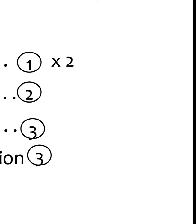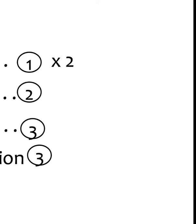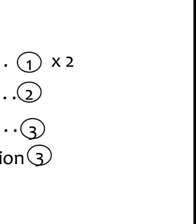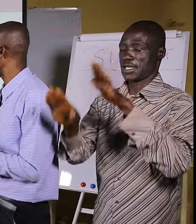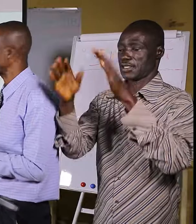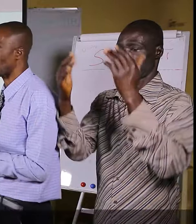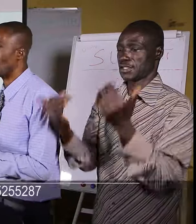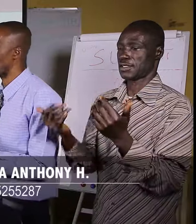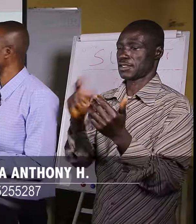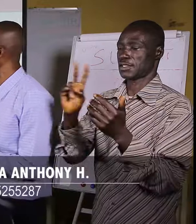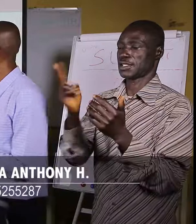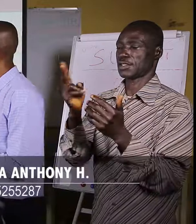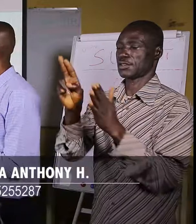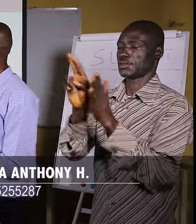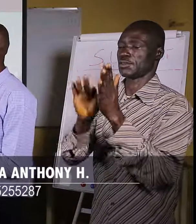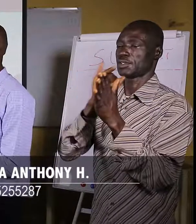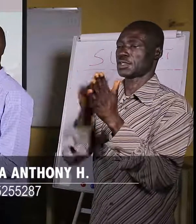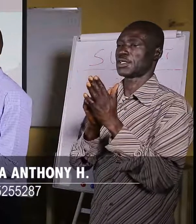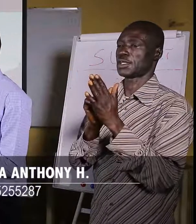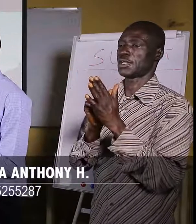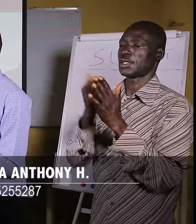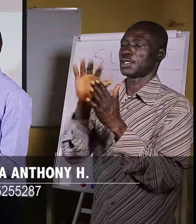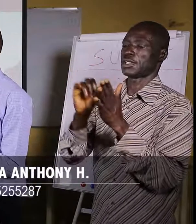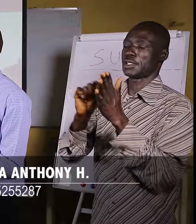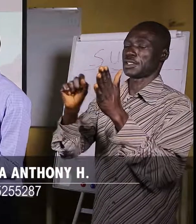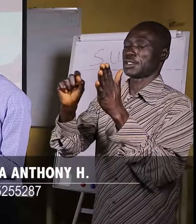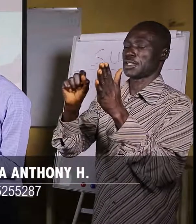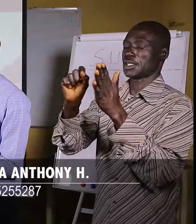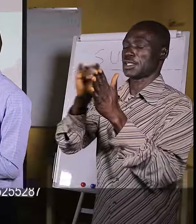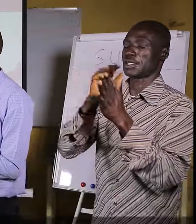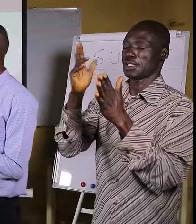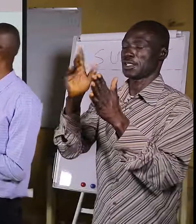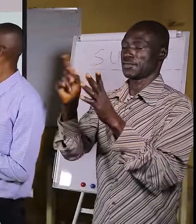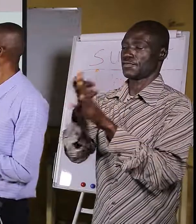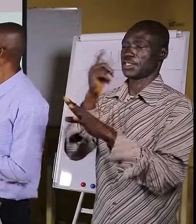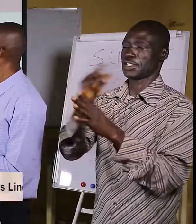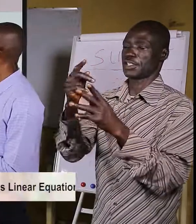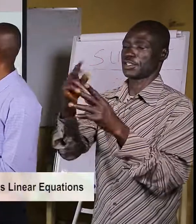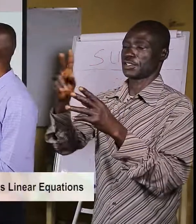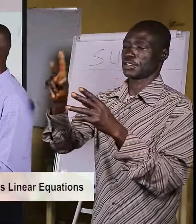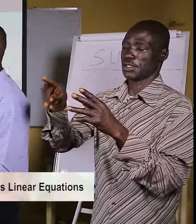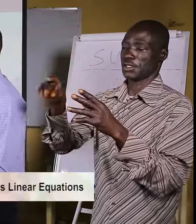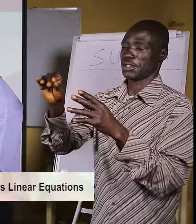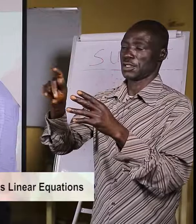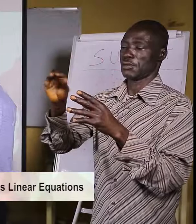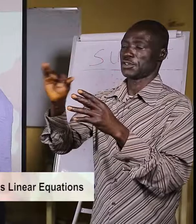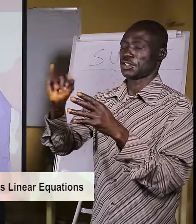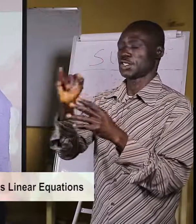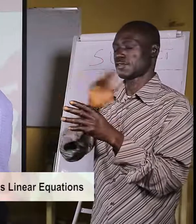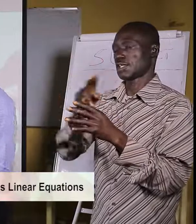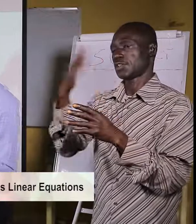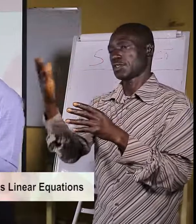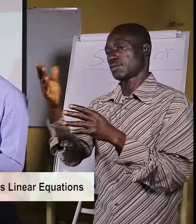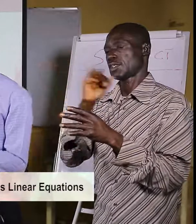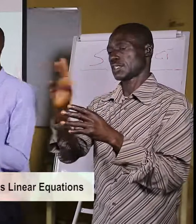balanced. Now, the second rule is that the sign attached to 2x in the first equation is positive. And in the other equation, equation 3